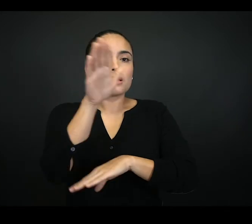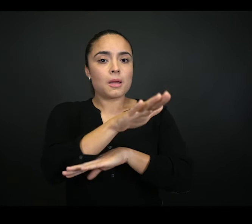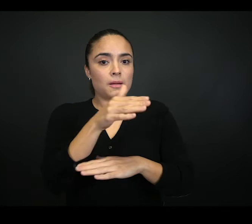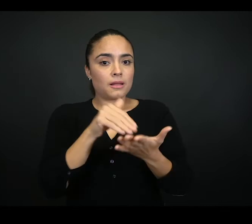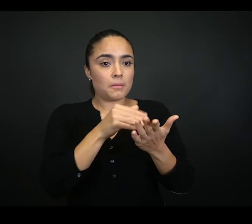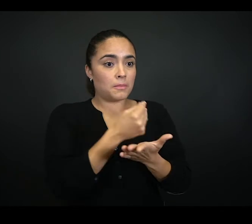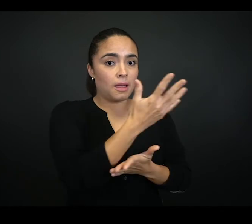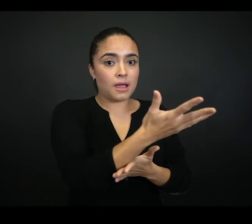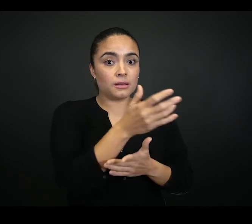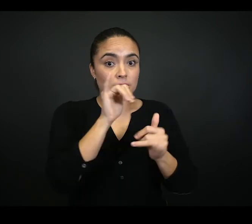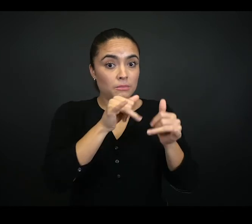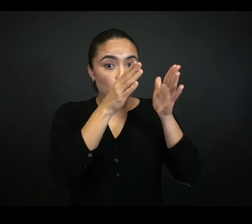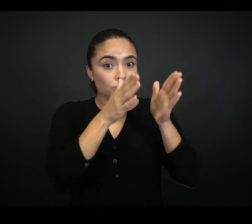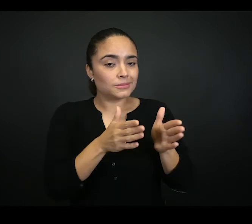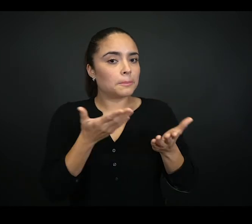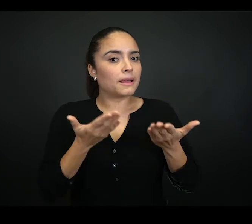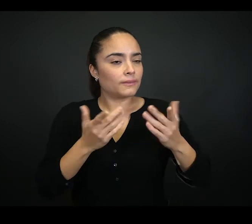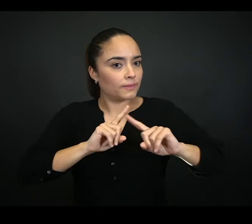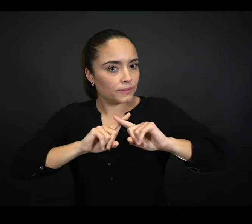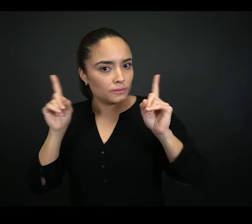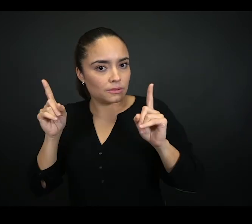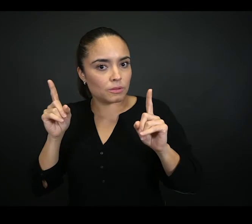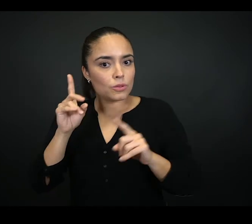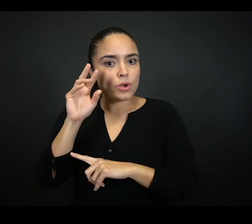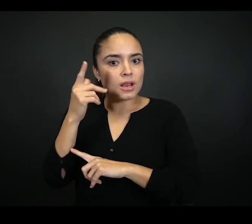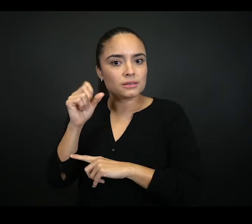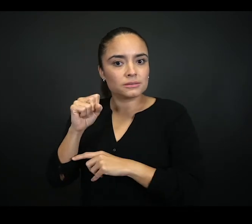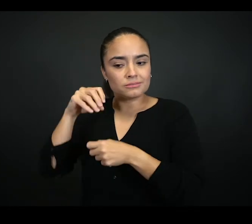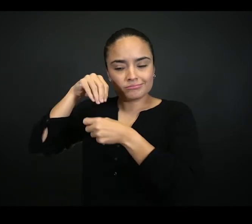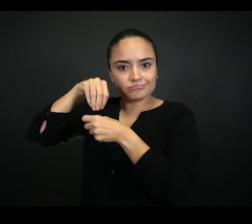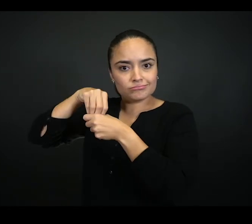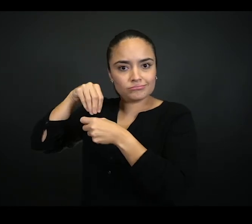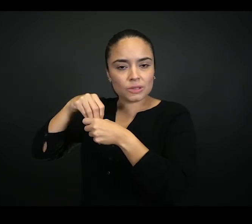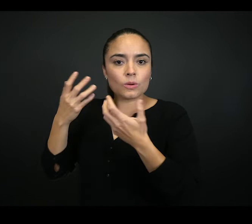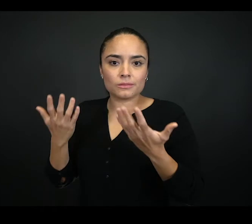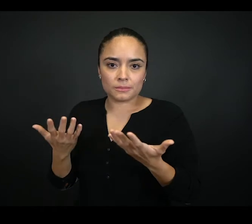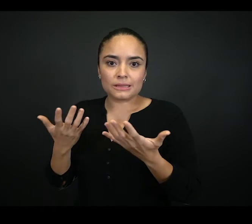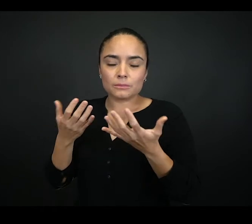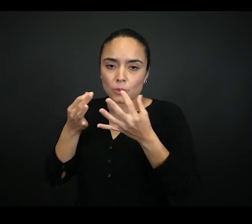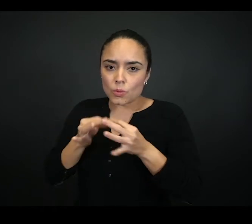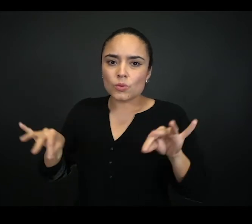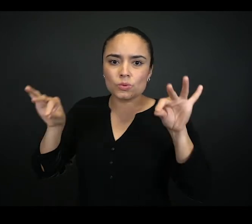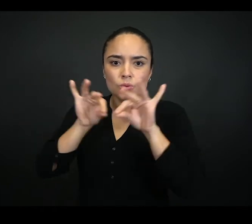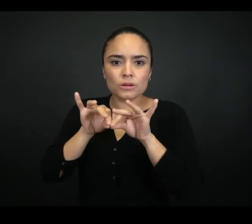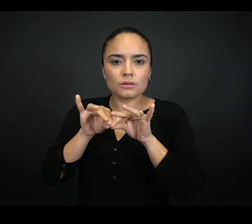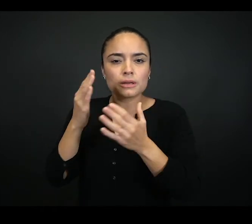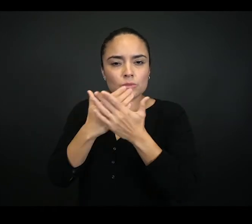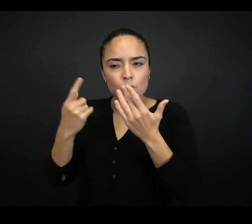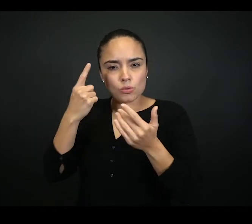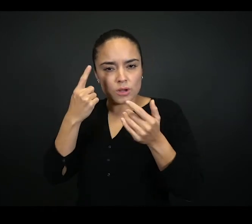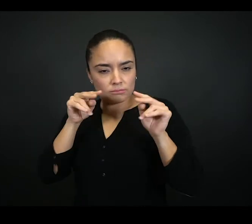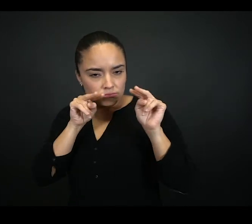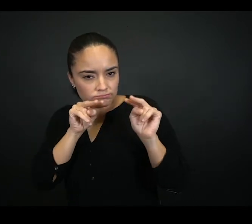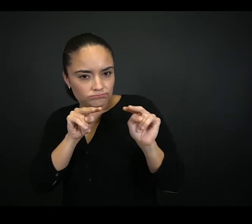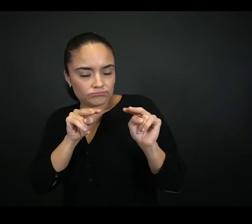So you don't know what's going to happen to you when you use those drugs. Drug checking is a very important part of the services that some of